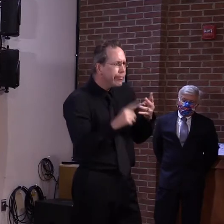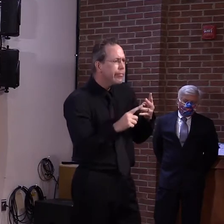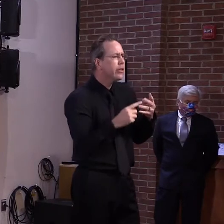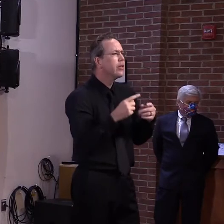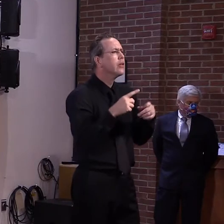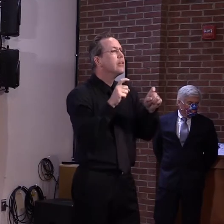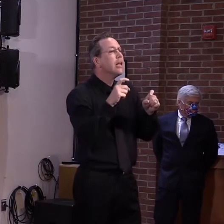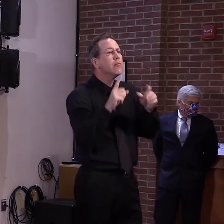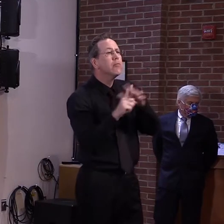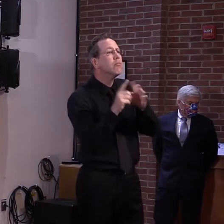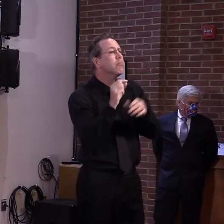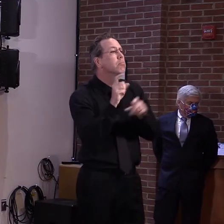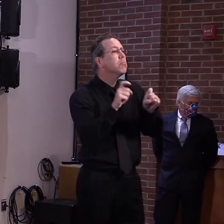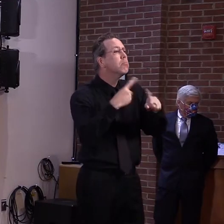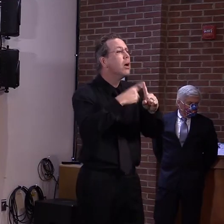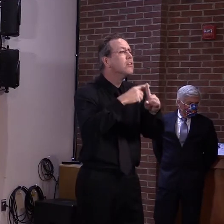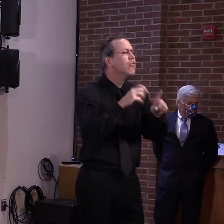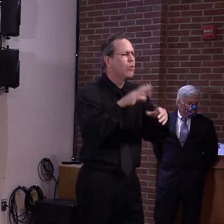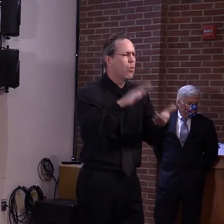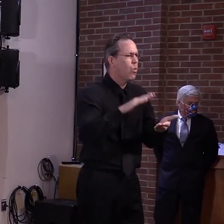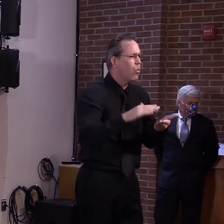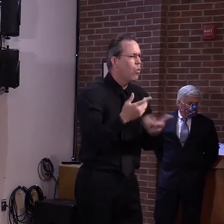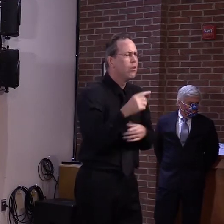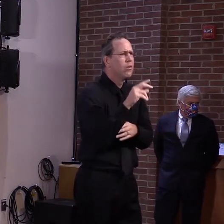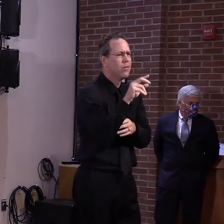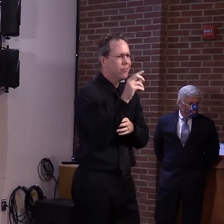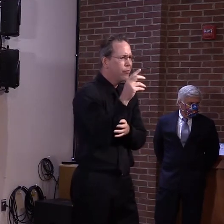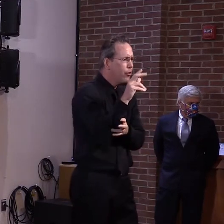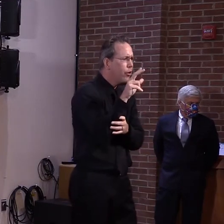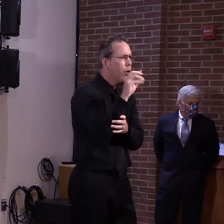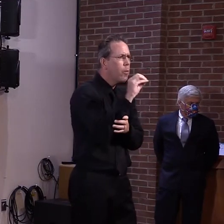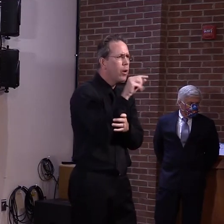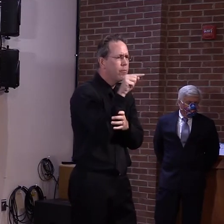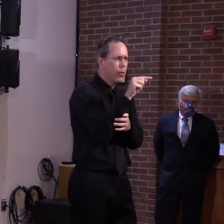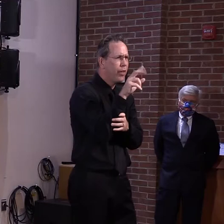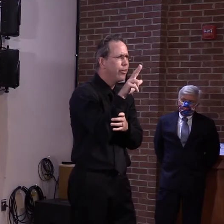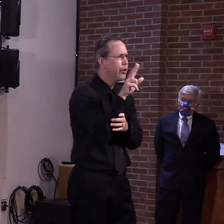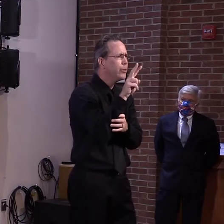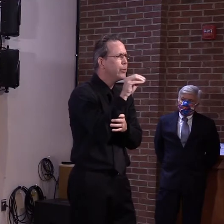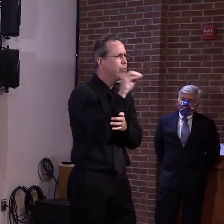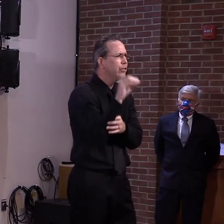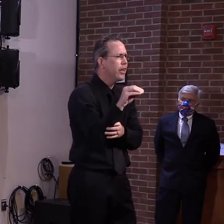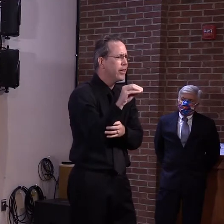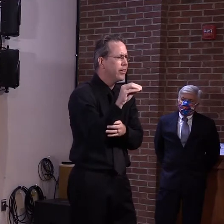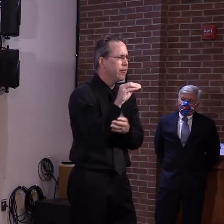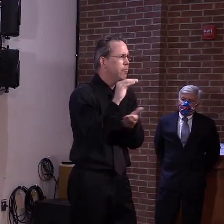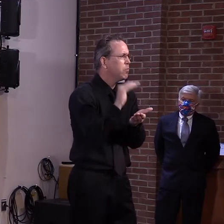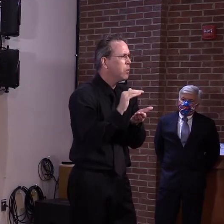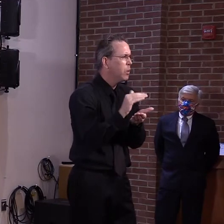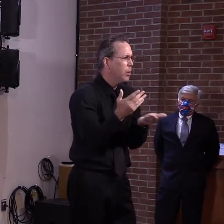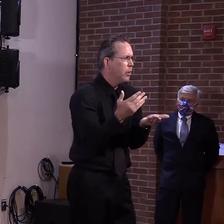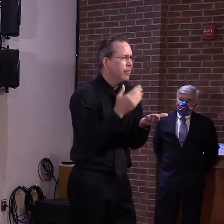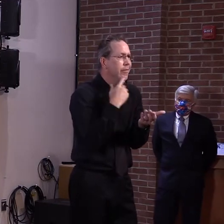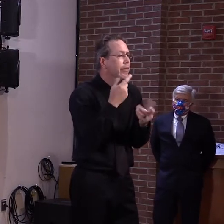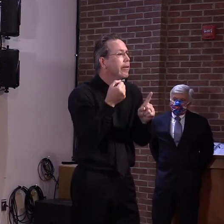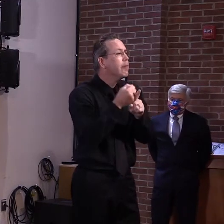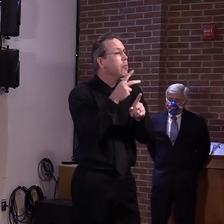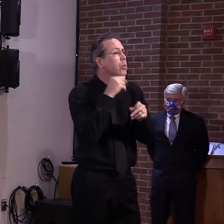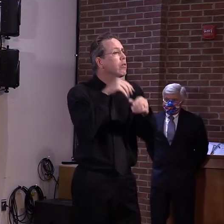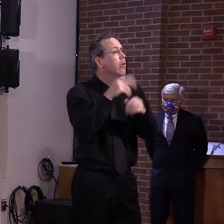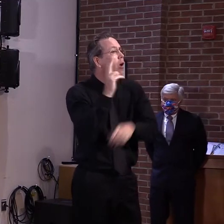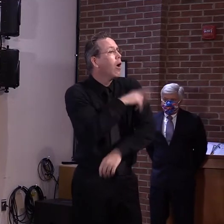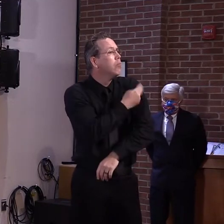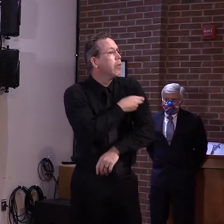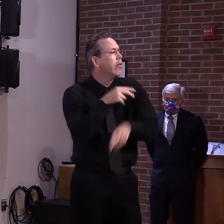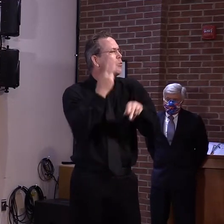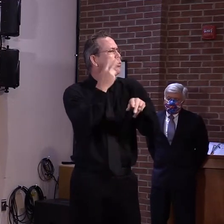the month as well. On average, we had 2 people on any given day in the hospital and less than a person in an ICU across the state.